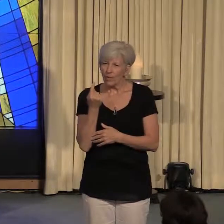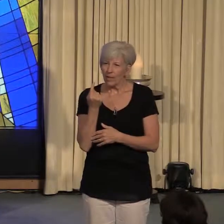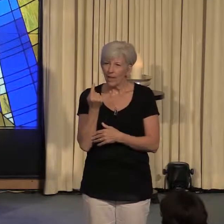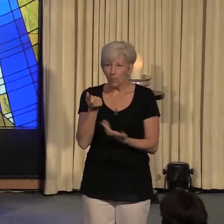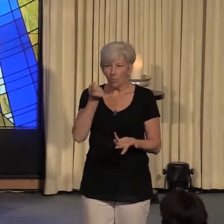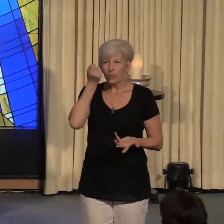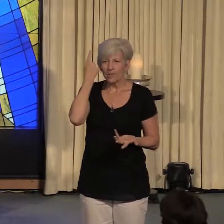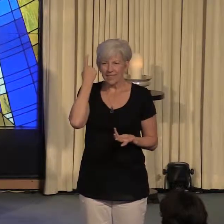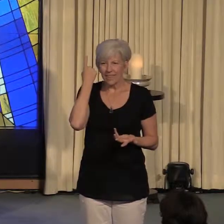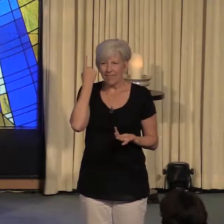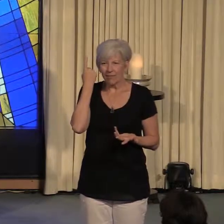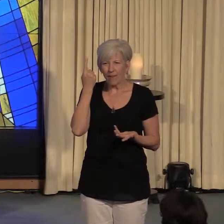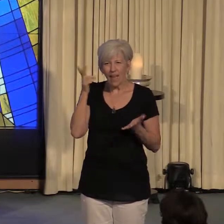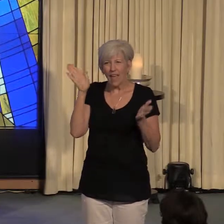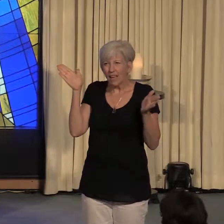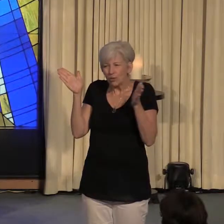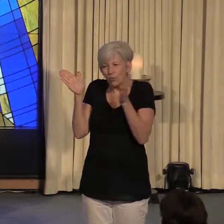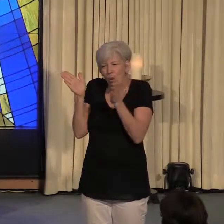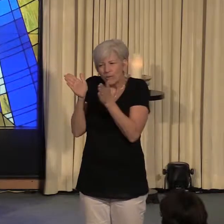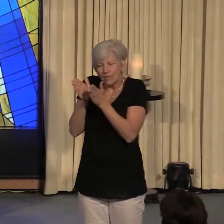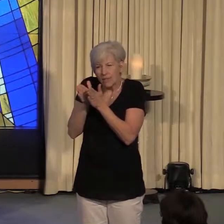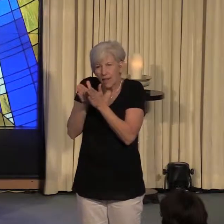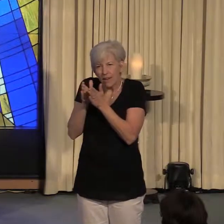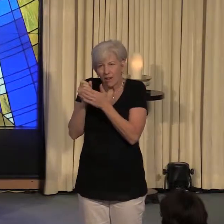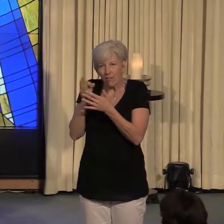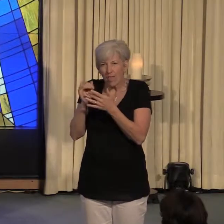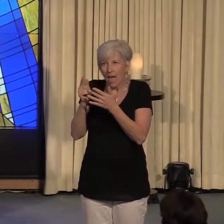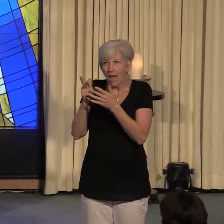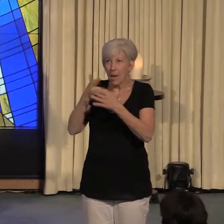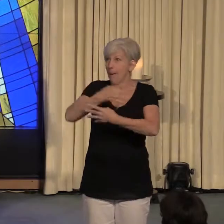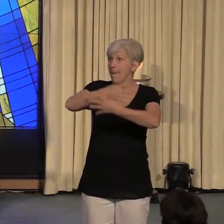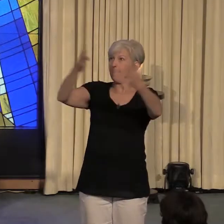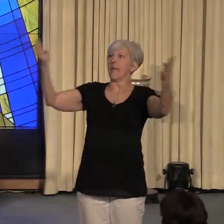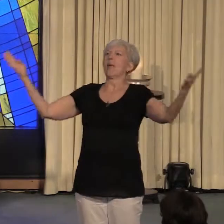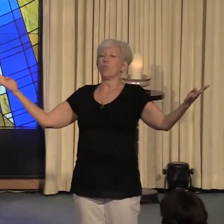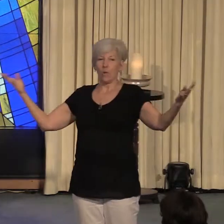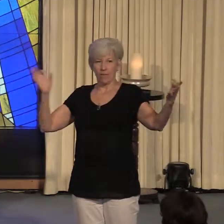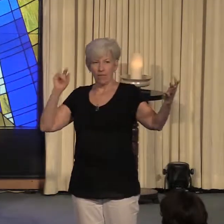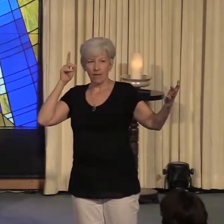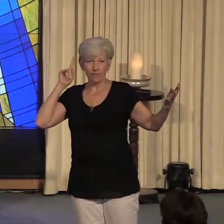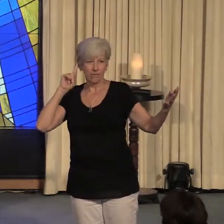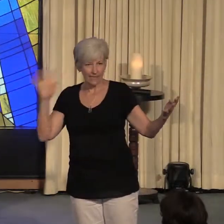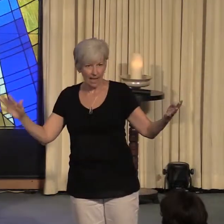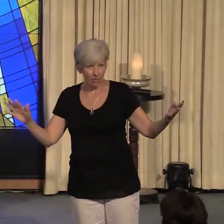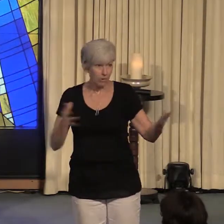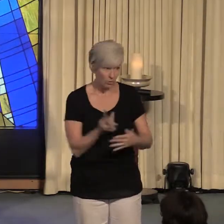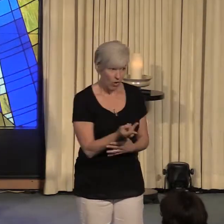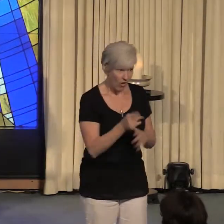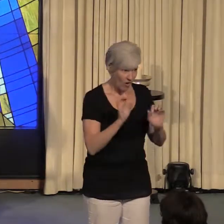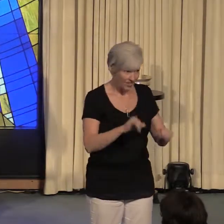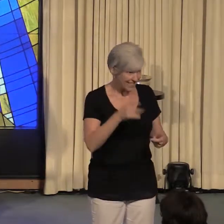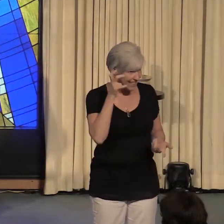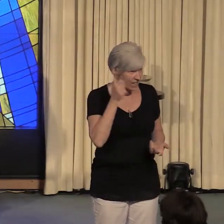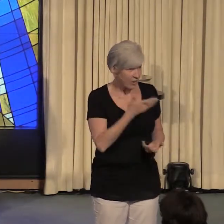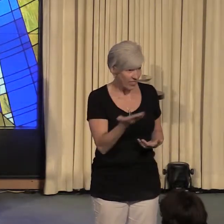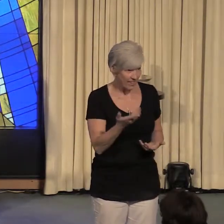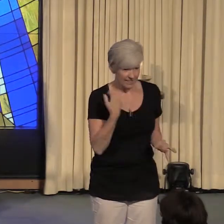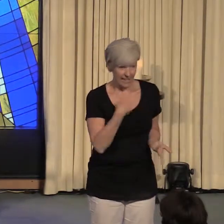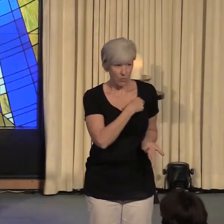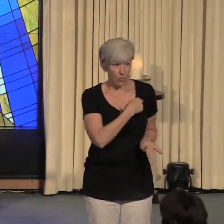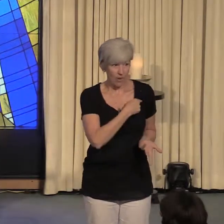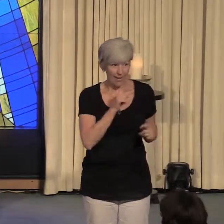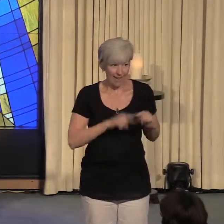that bandwidth of sound. They say, dogs can hear things that we can't. They're there. Just because we can't hear